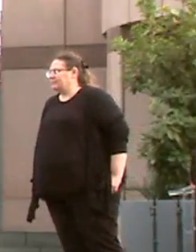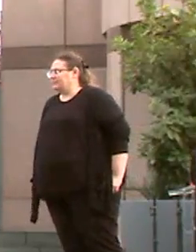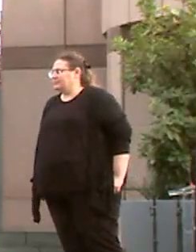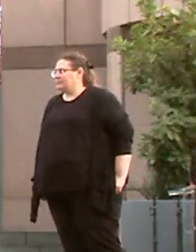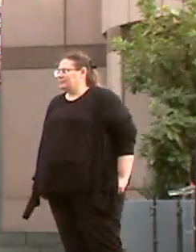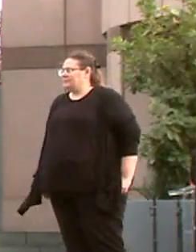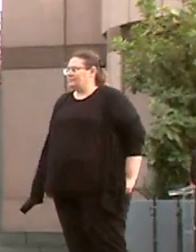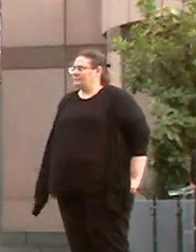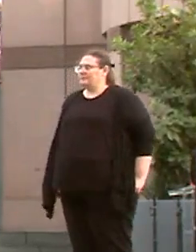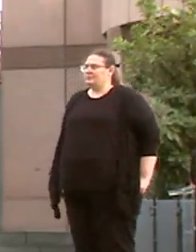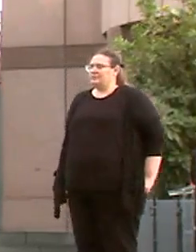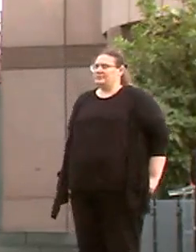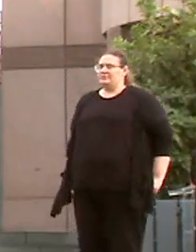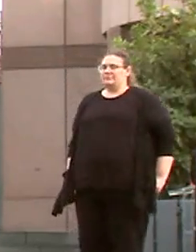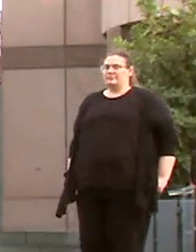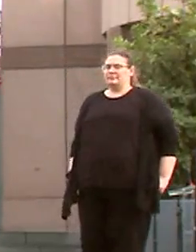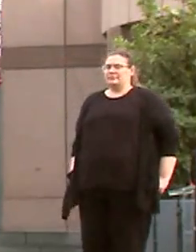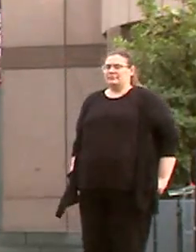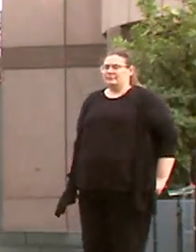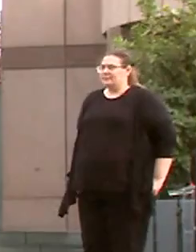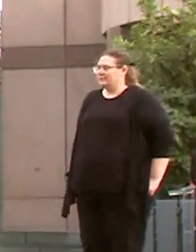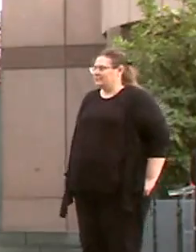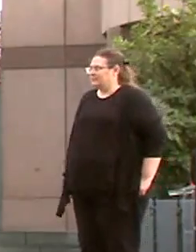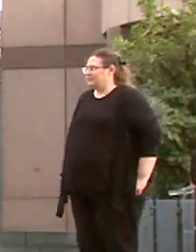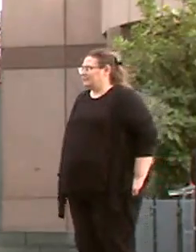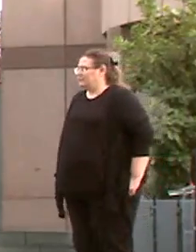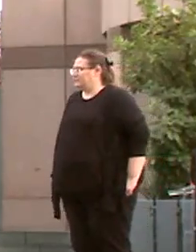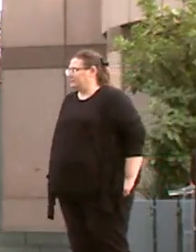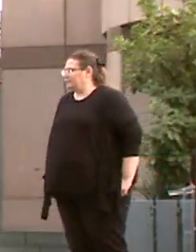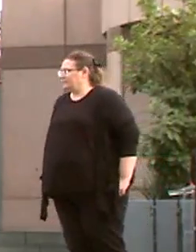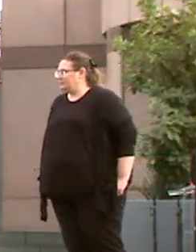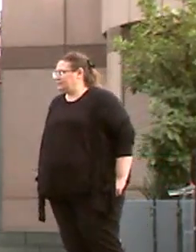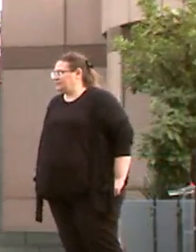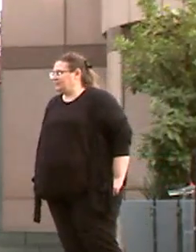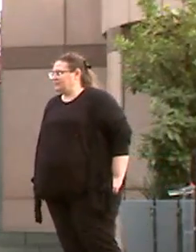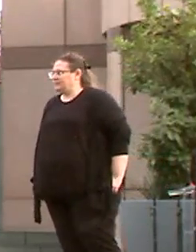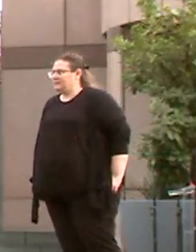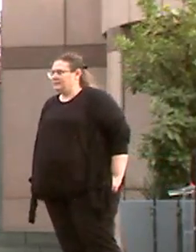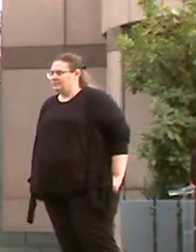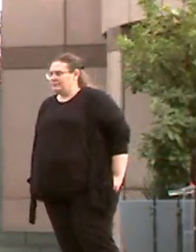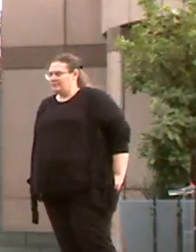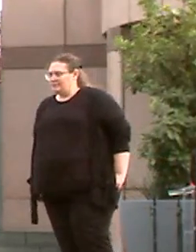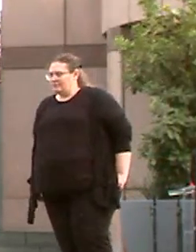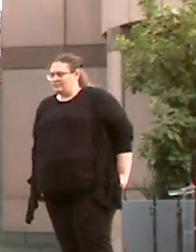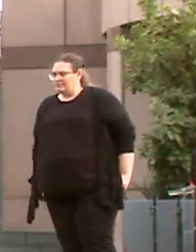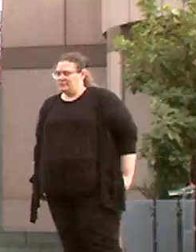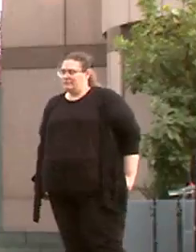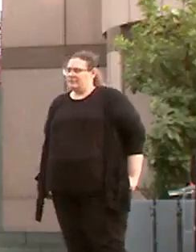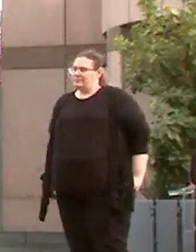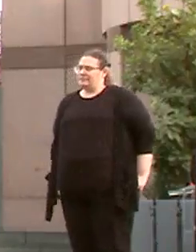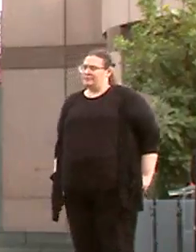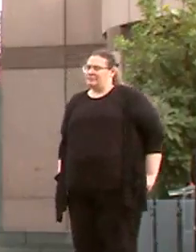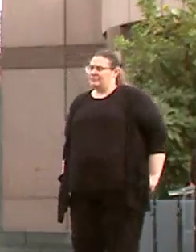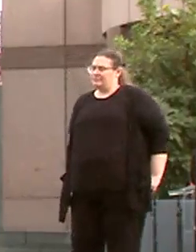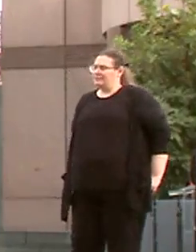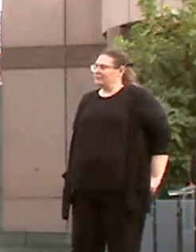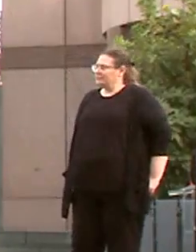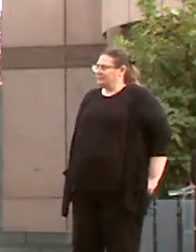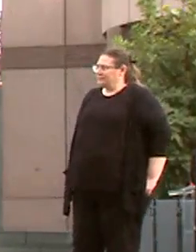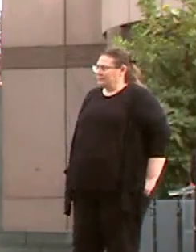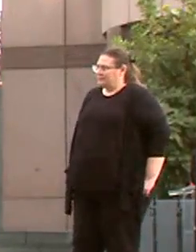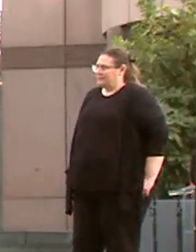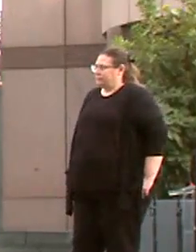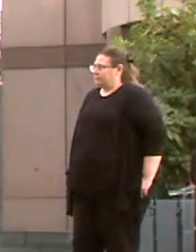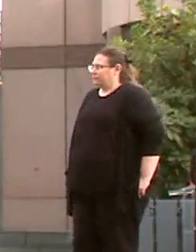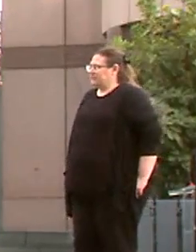are asking what they need versus the culture where I think a lot of folks are right now, where everyone's expected, well, if you need